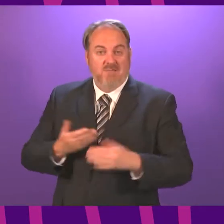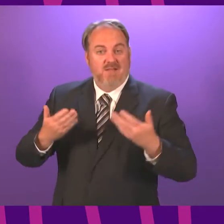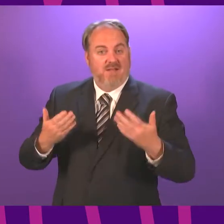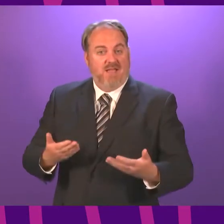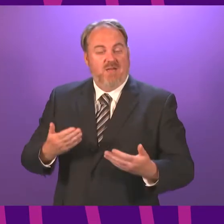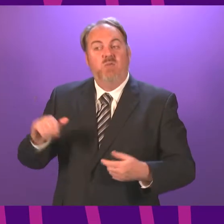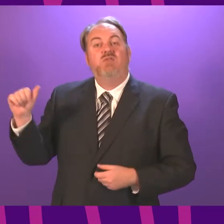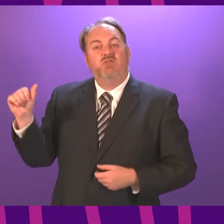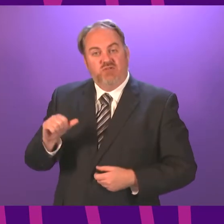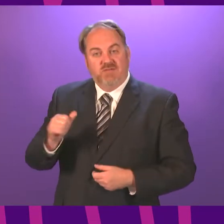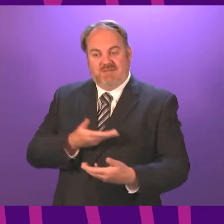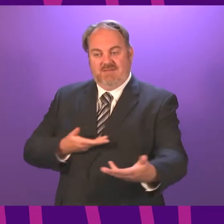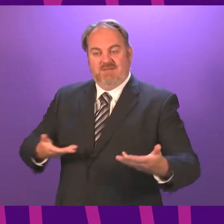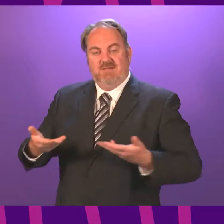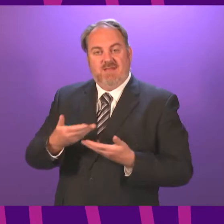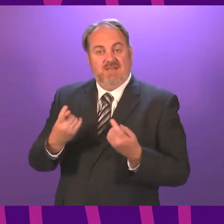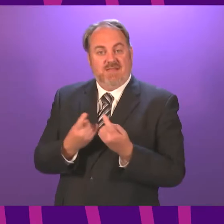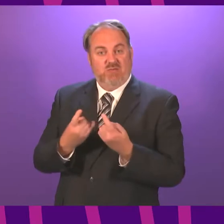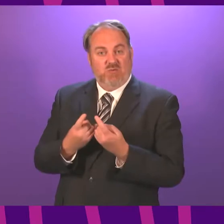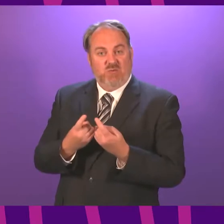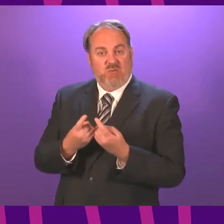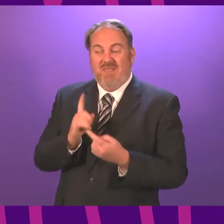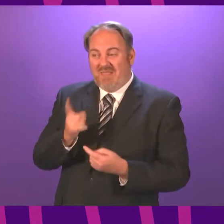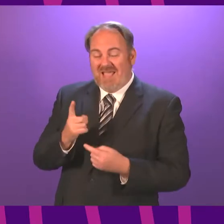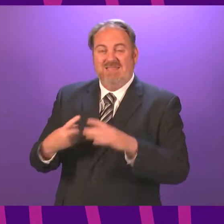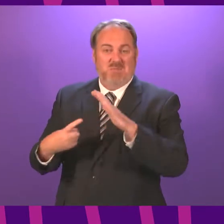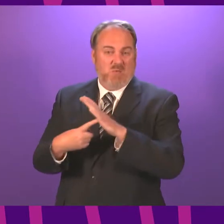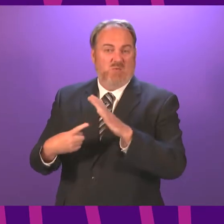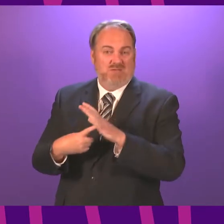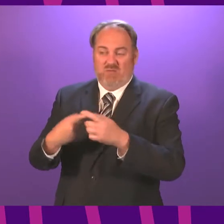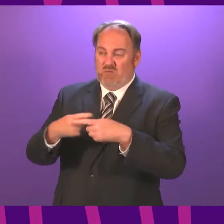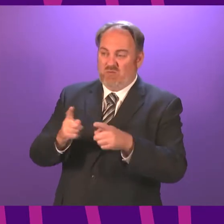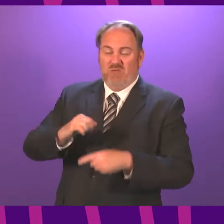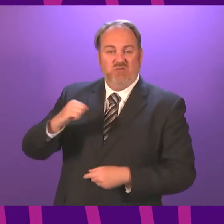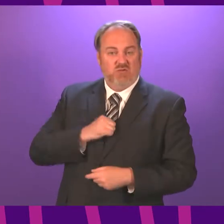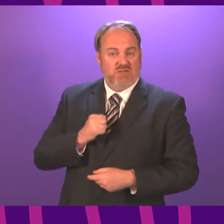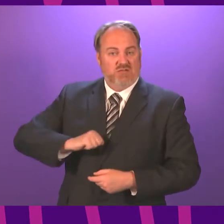actually discuss the matter itself, which is more important to the people of Scotland.